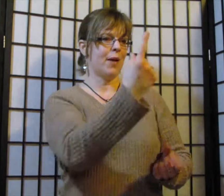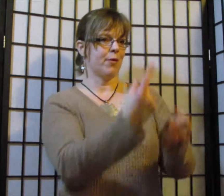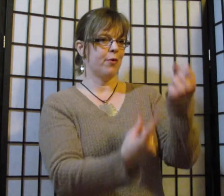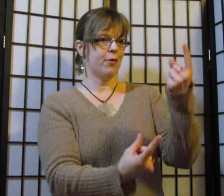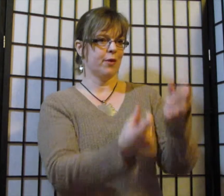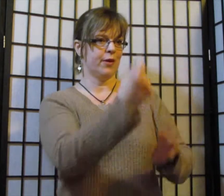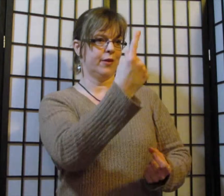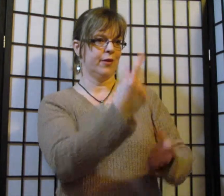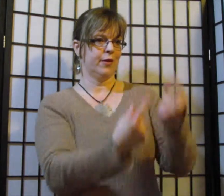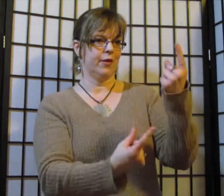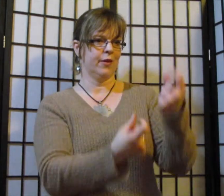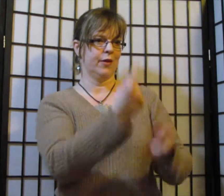Popcorn.